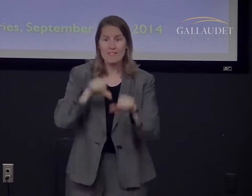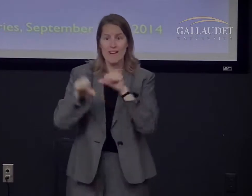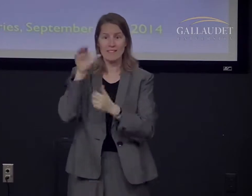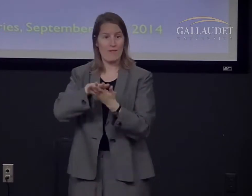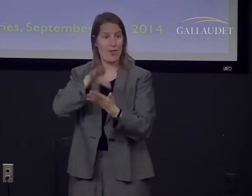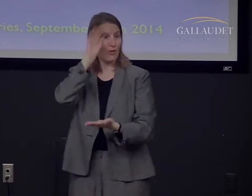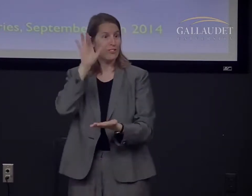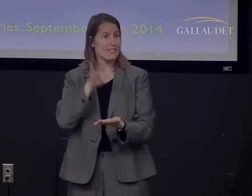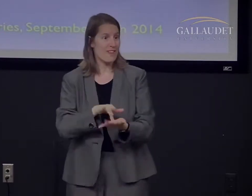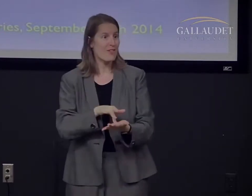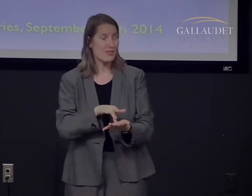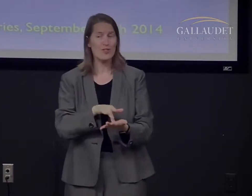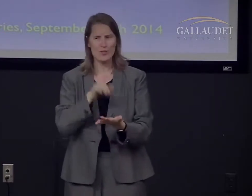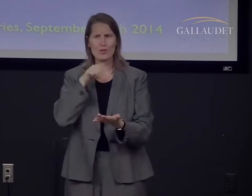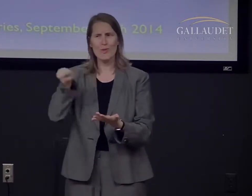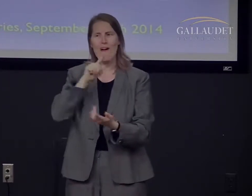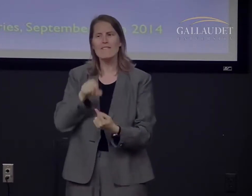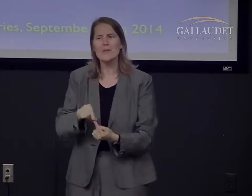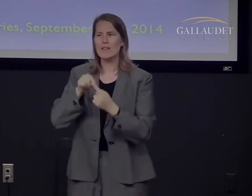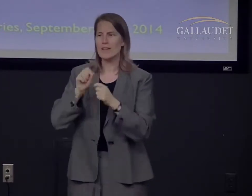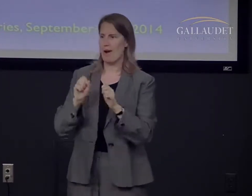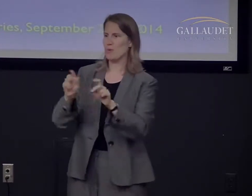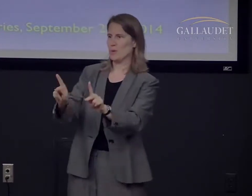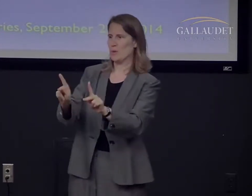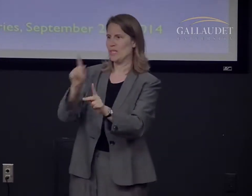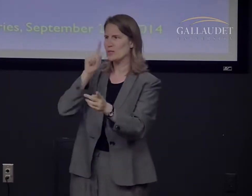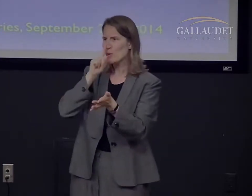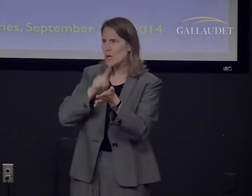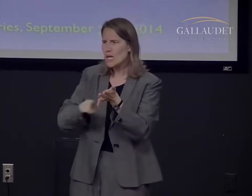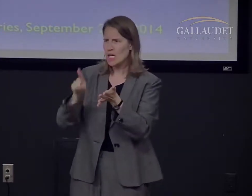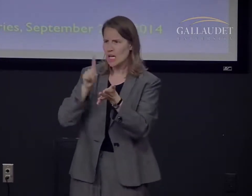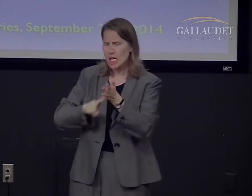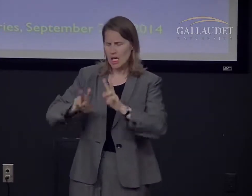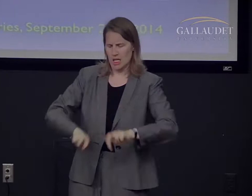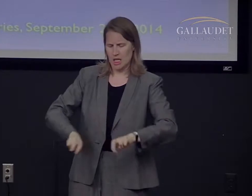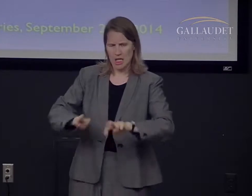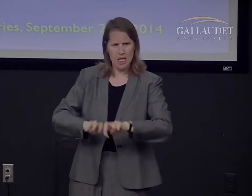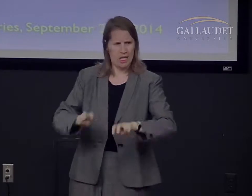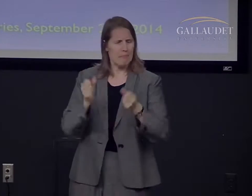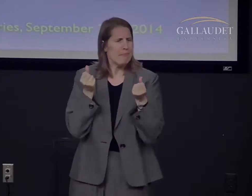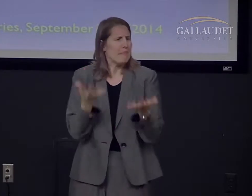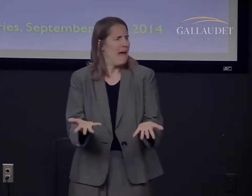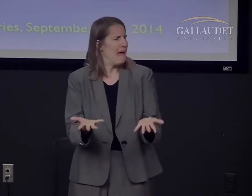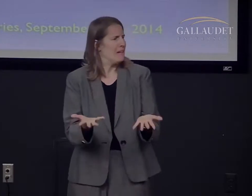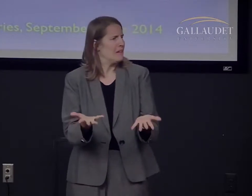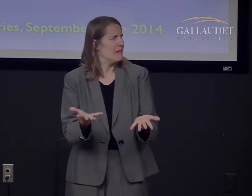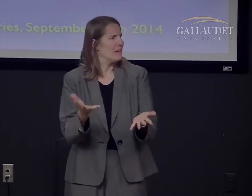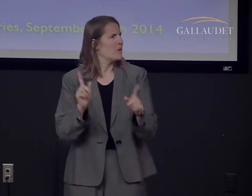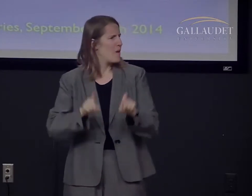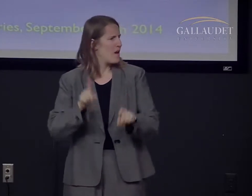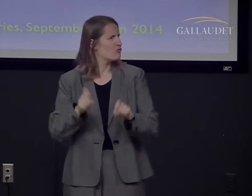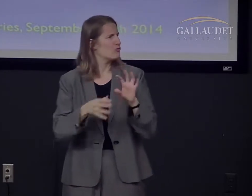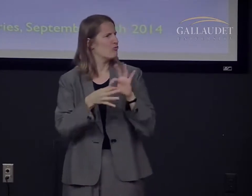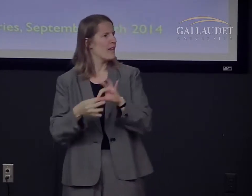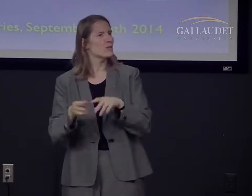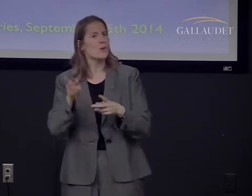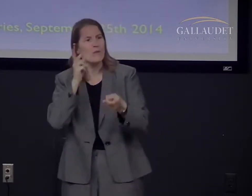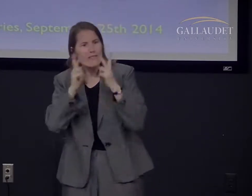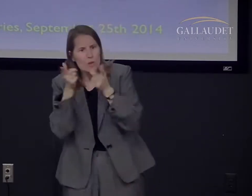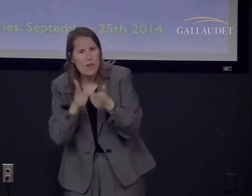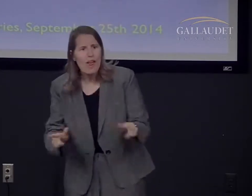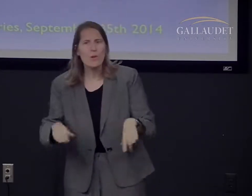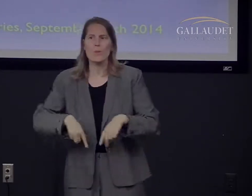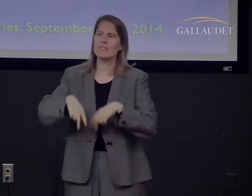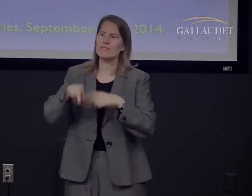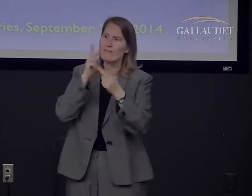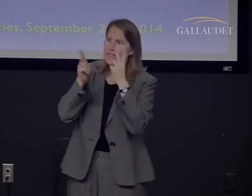have a unique opportunity to explore a lot of questions, I think, around visual language and visual